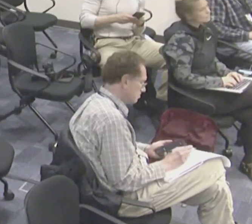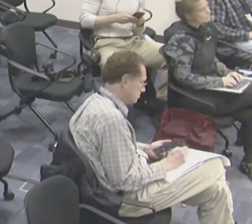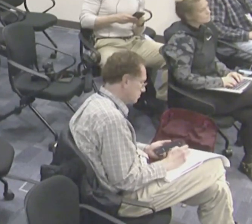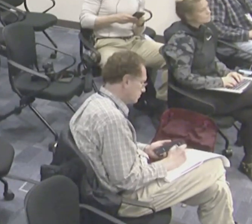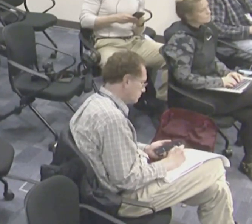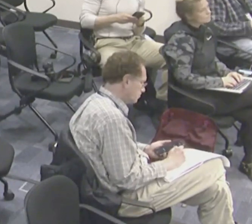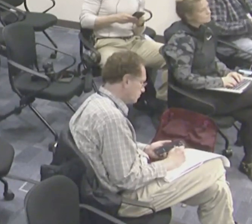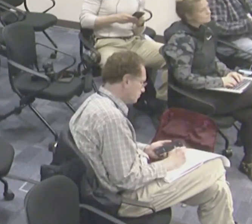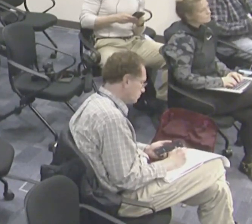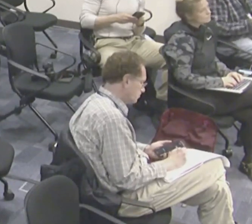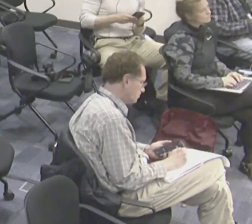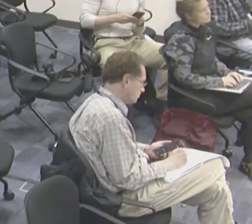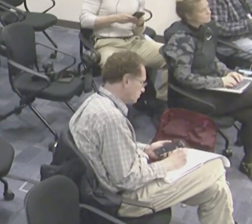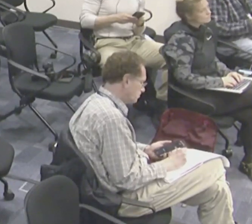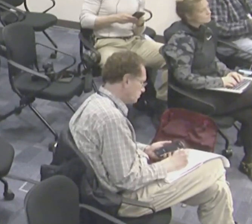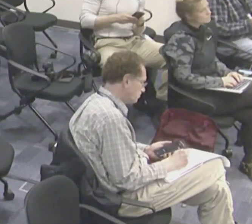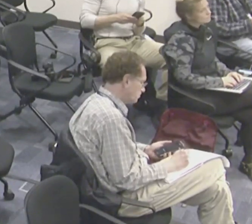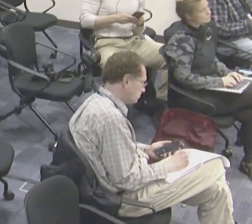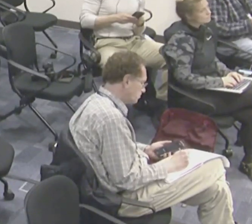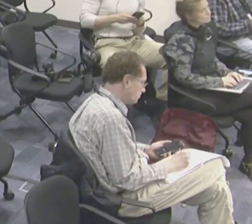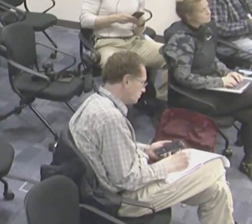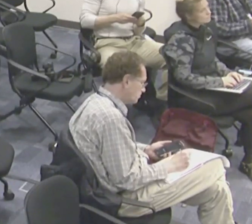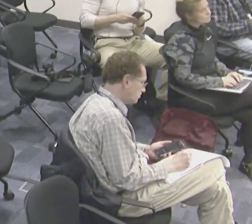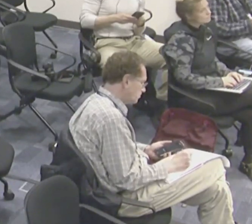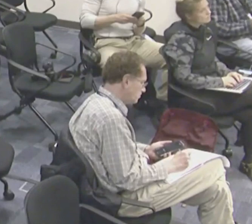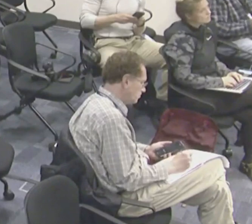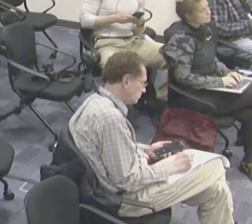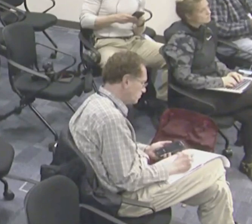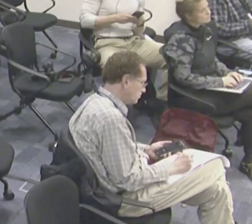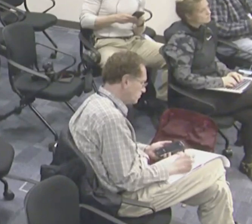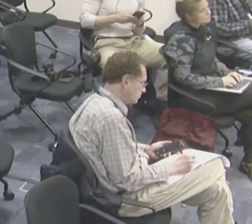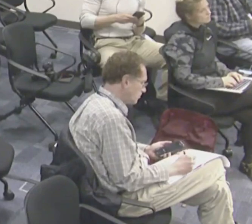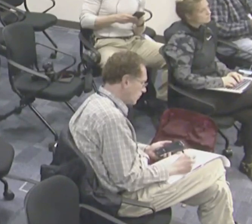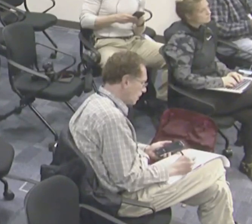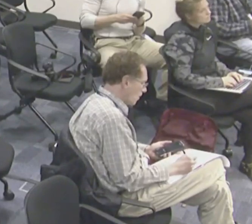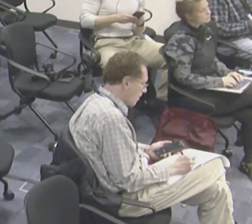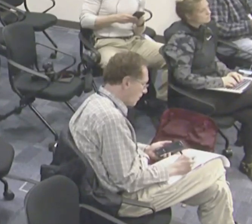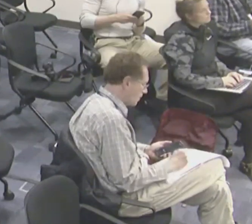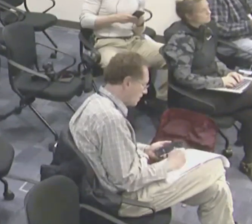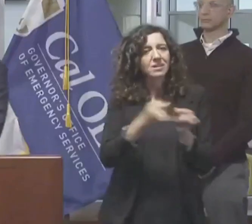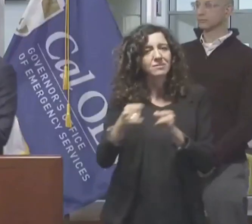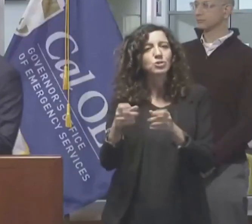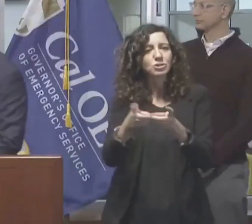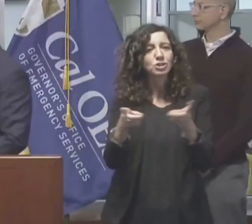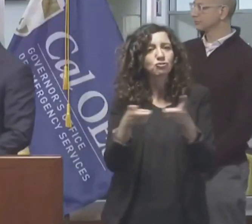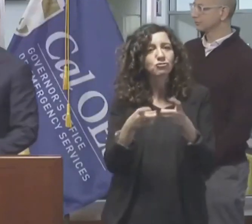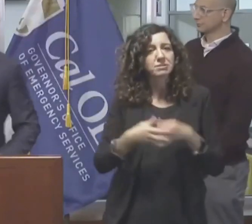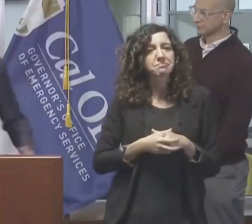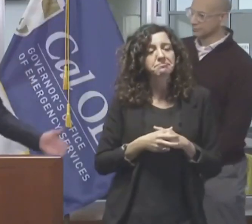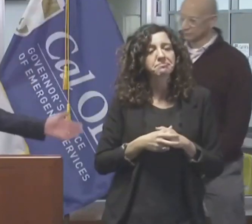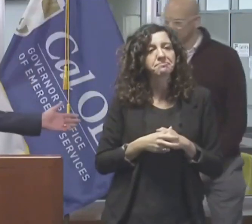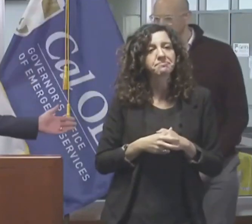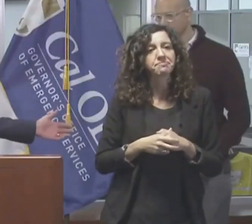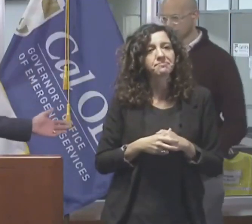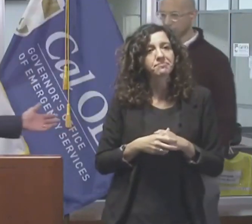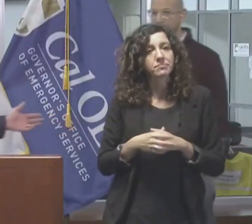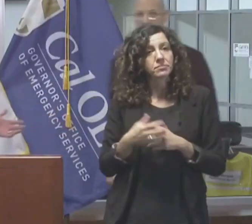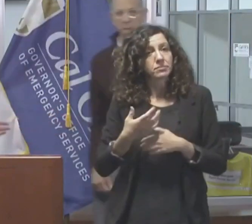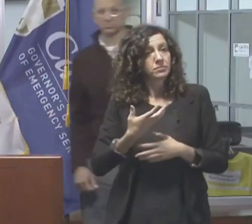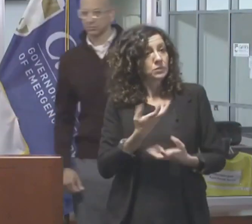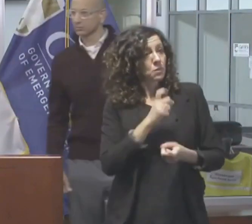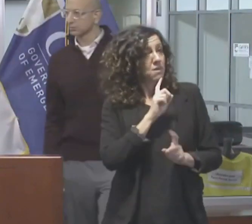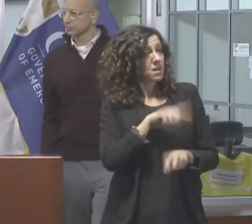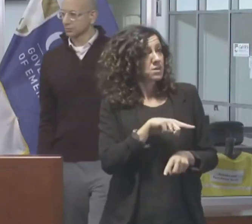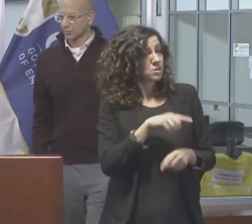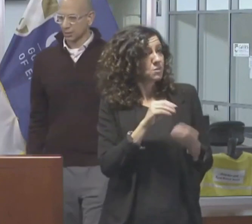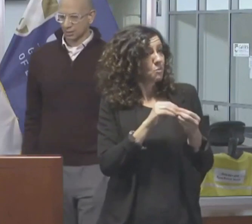preschools, other schools that may not be associated with an individual district? Yeah, so you want to answer